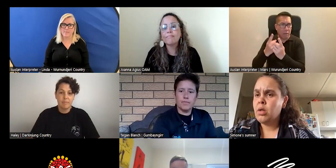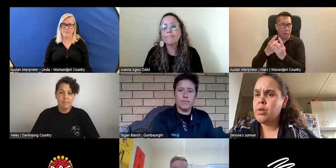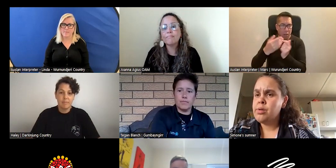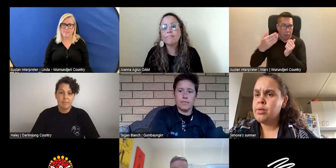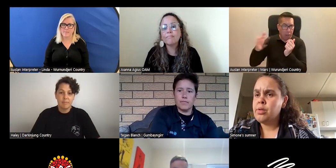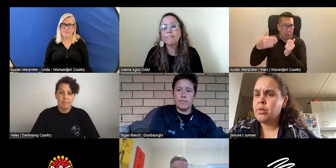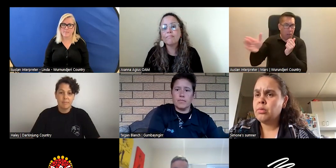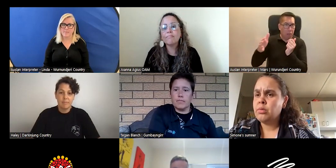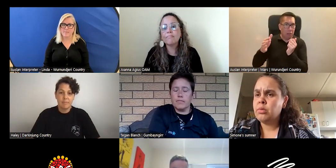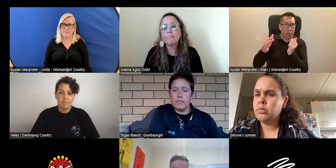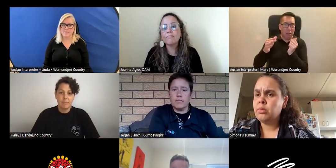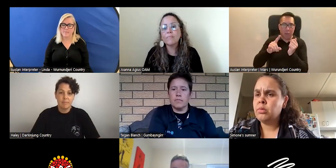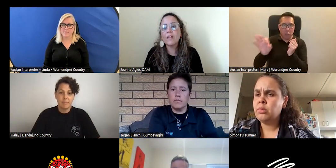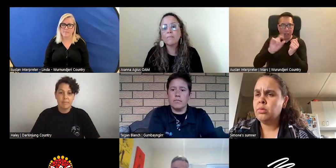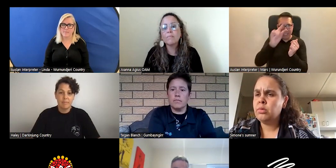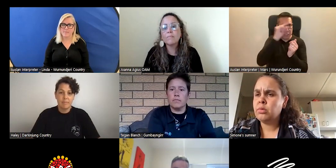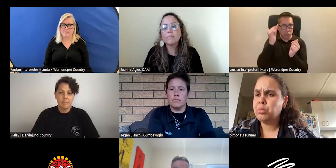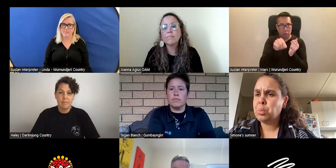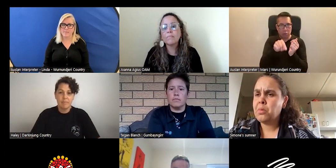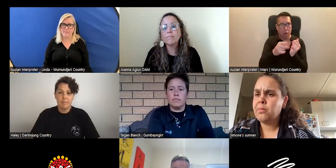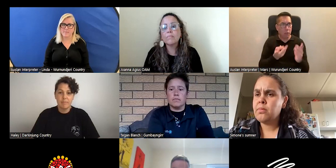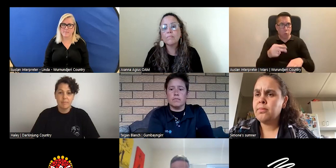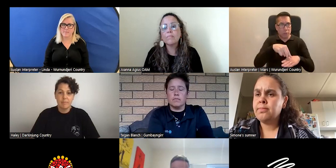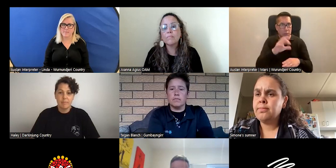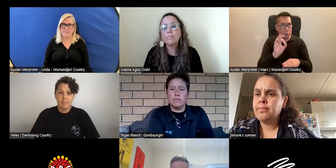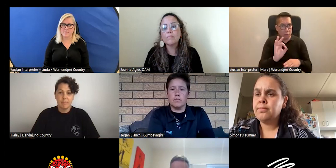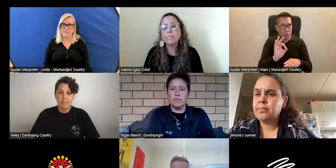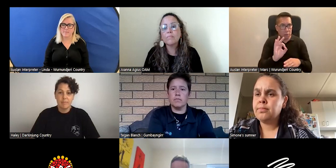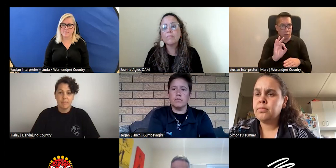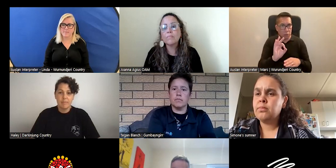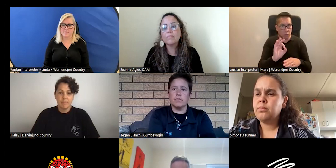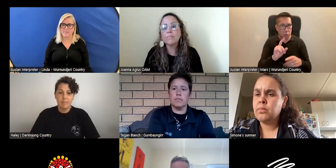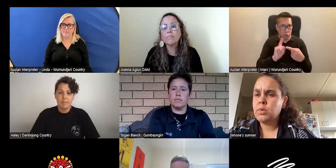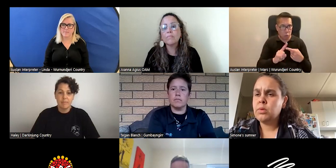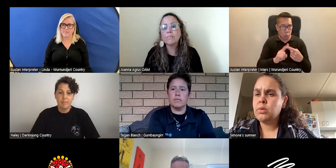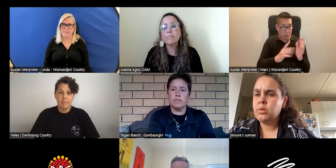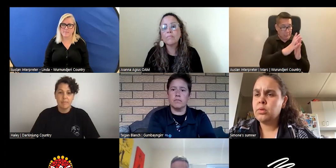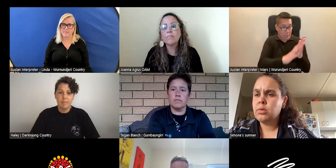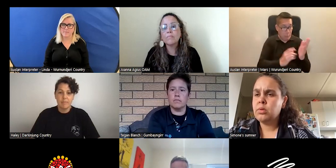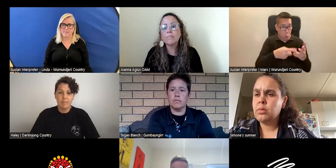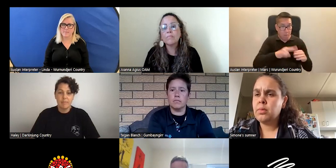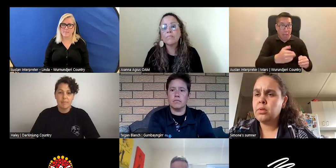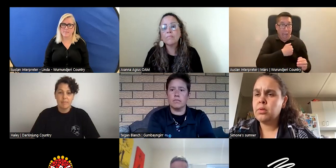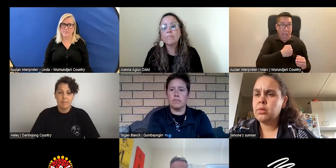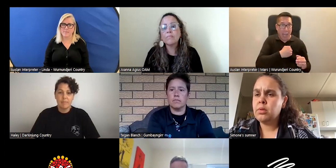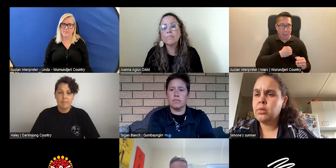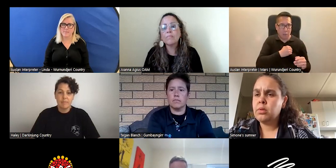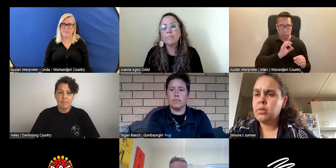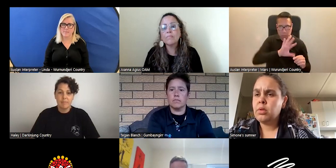gone now. That was not the intention of the voice, and it's not what the intention of the statement from the heart is.